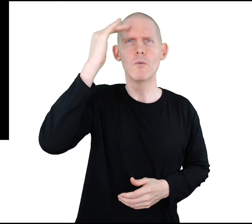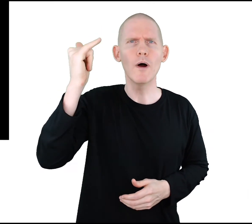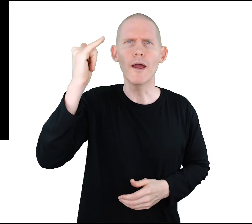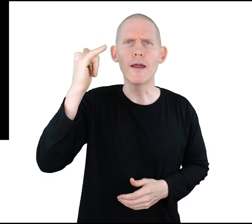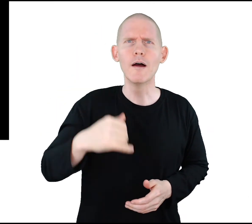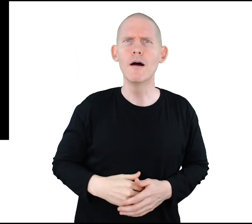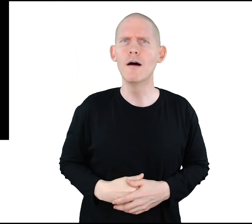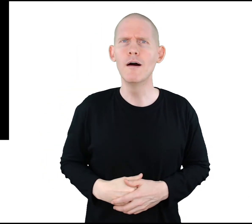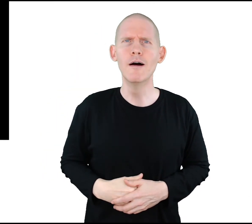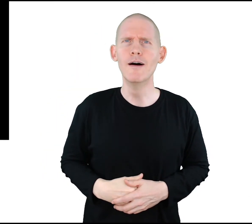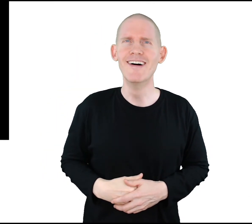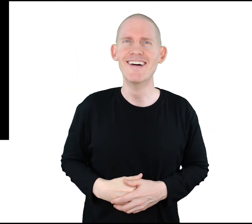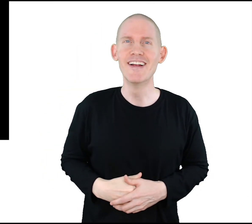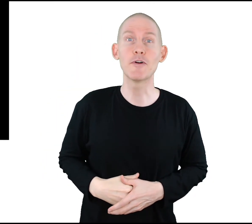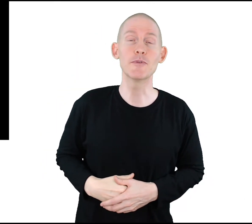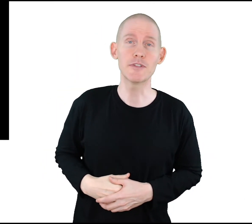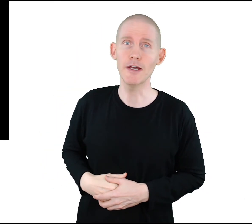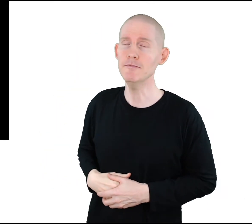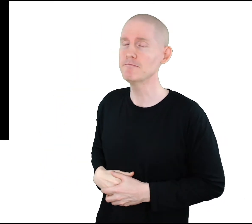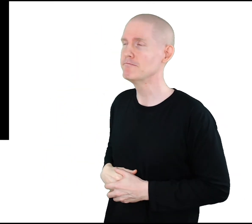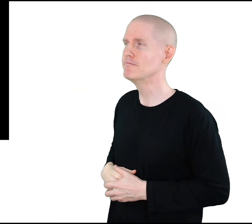Why? From the side.